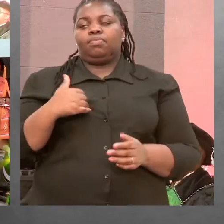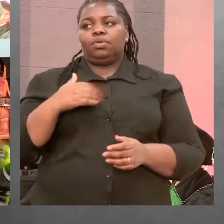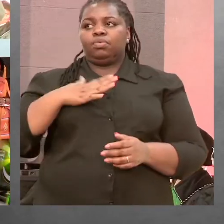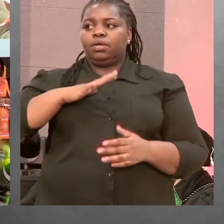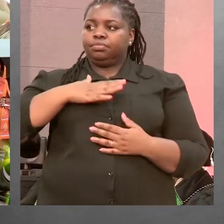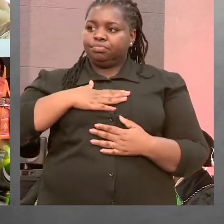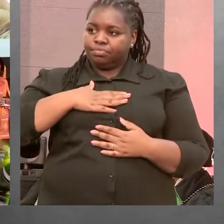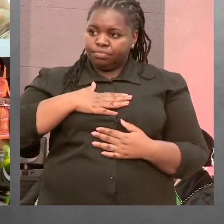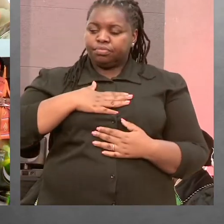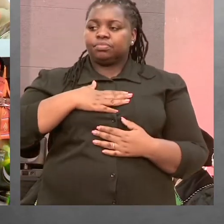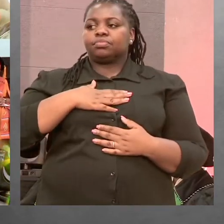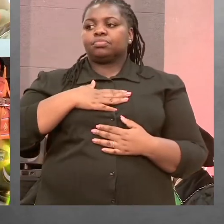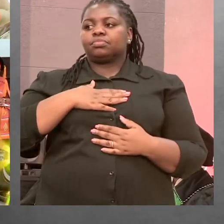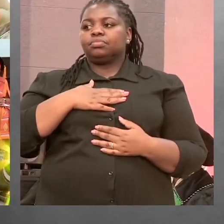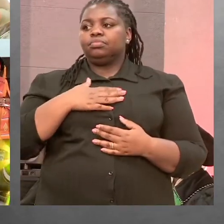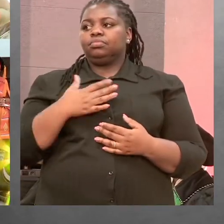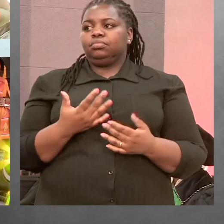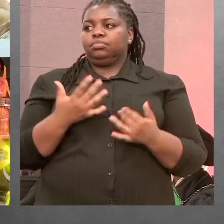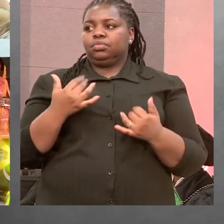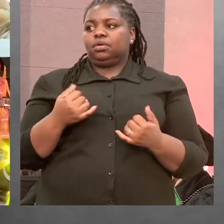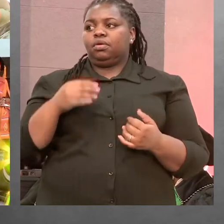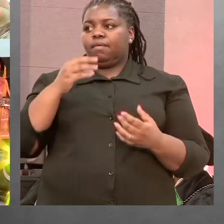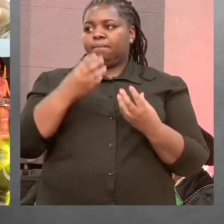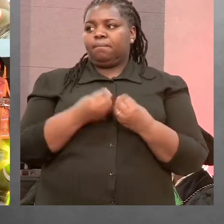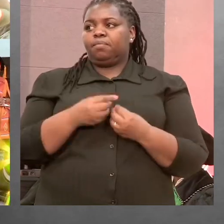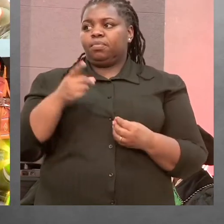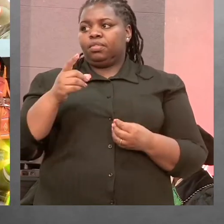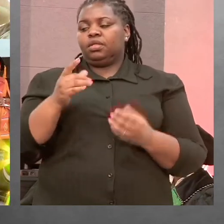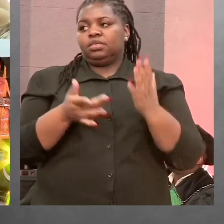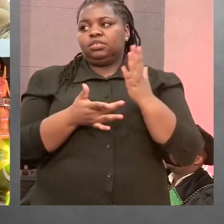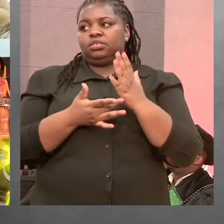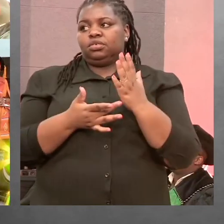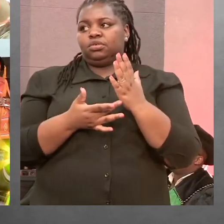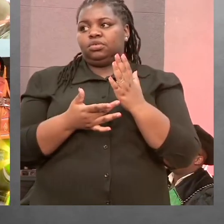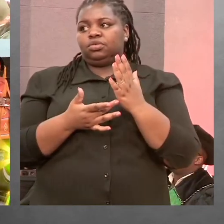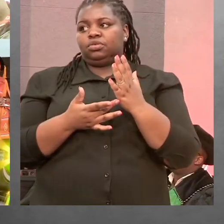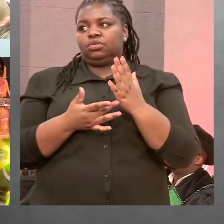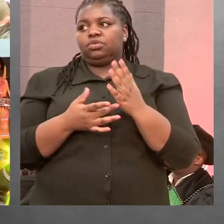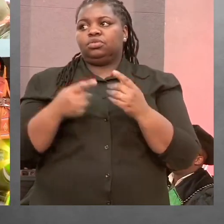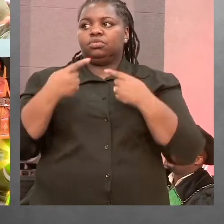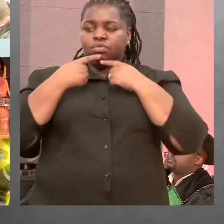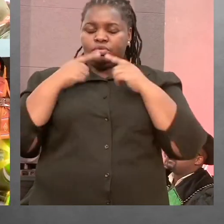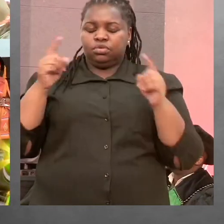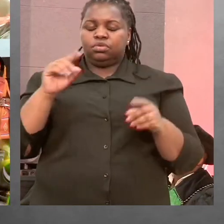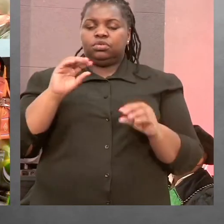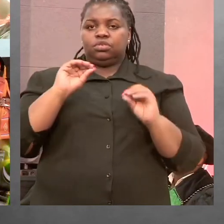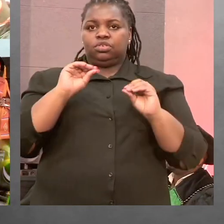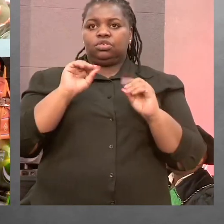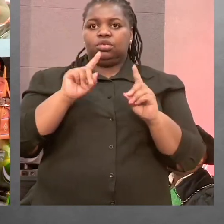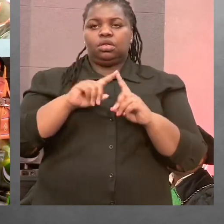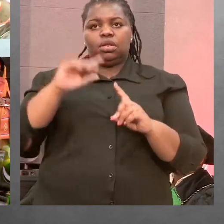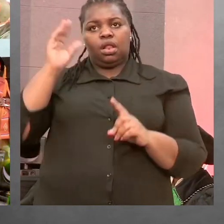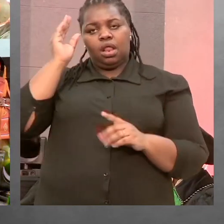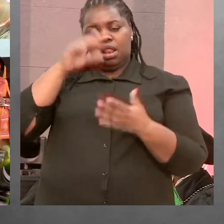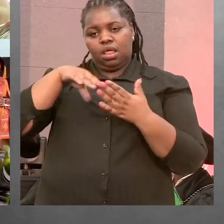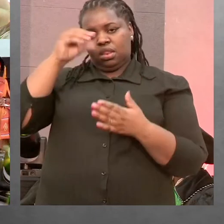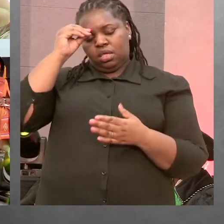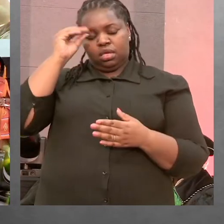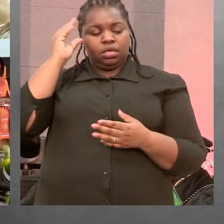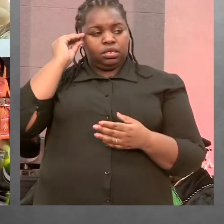that the refurbished halls are now fitted with ultra-modern technologies to enhance teaching and learning experiences of all